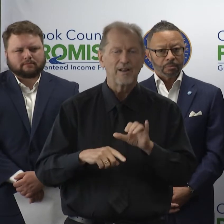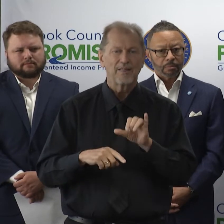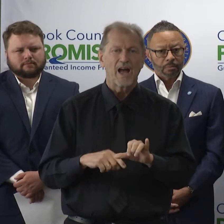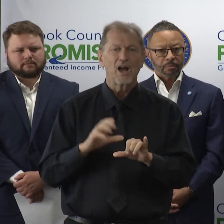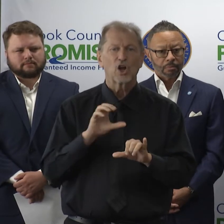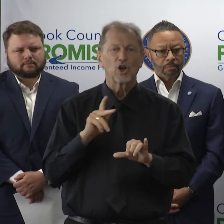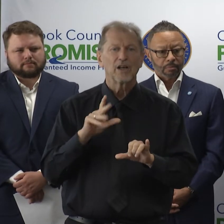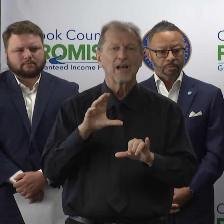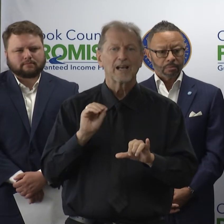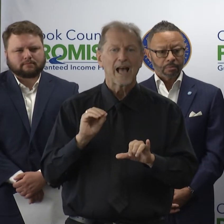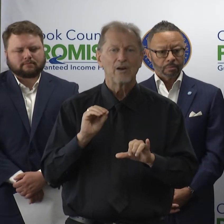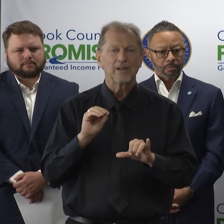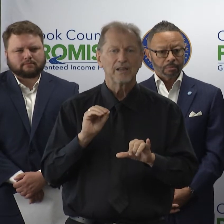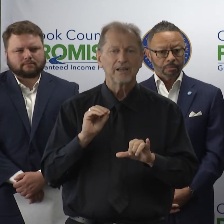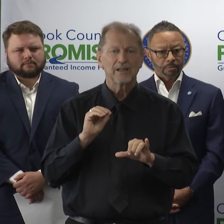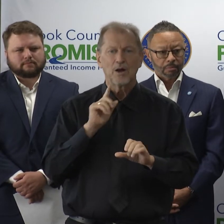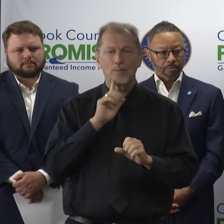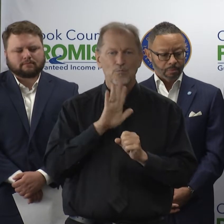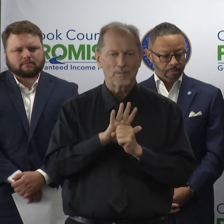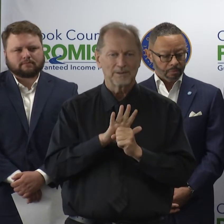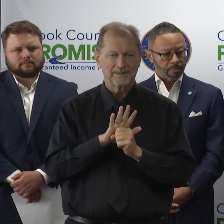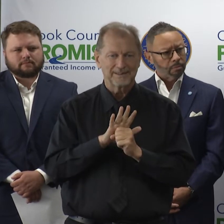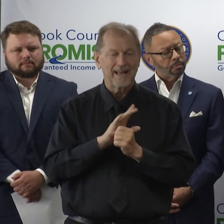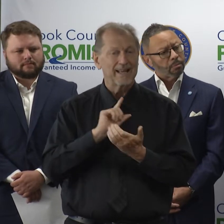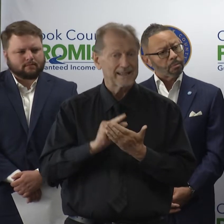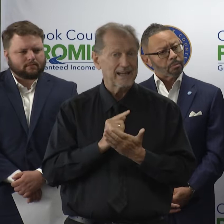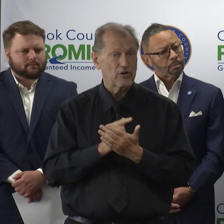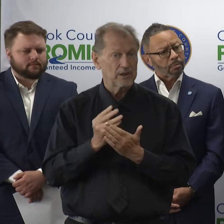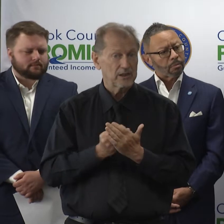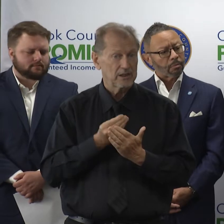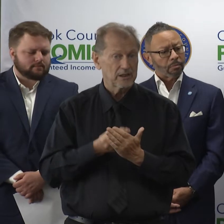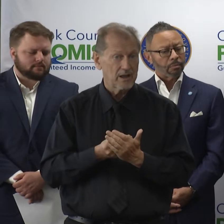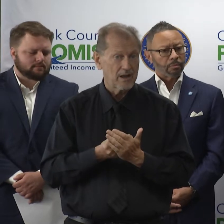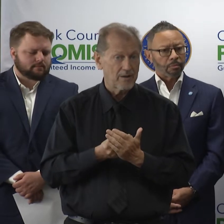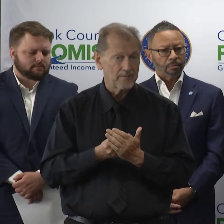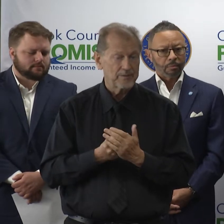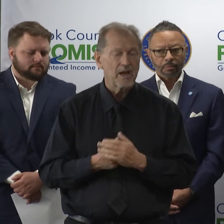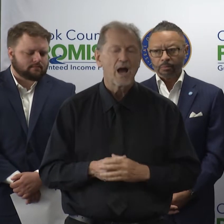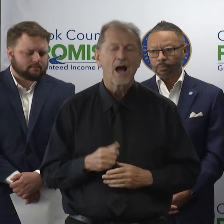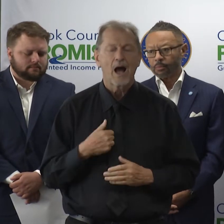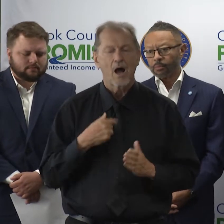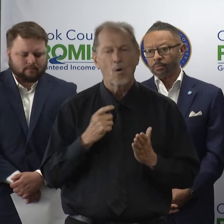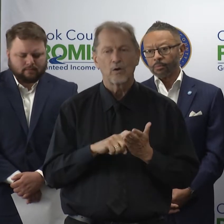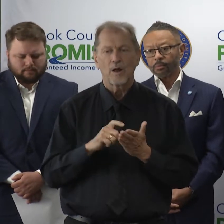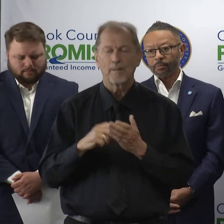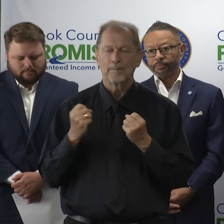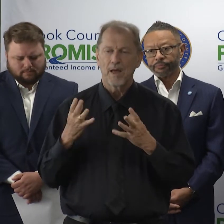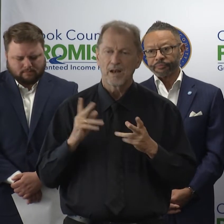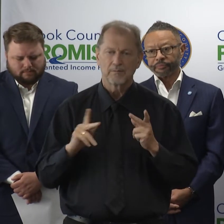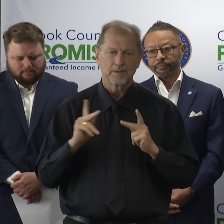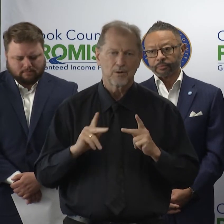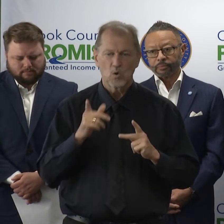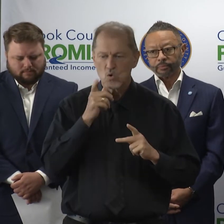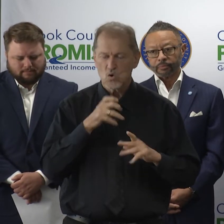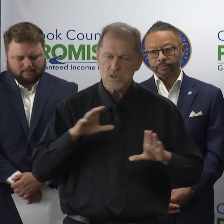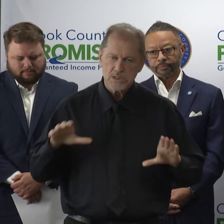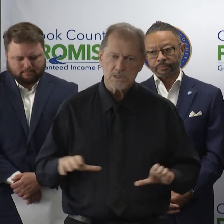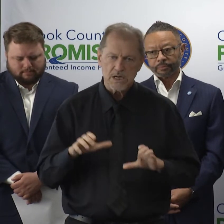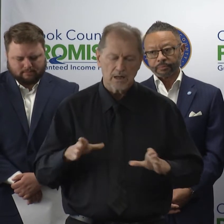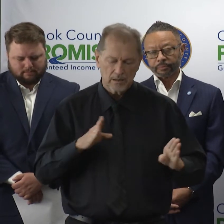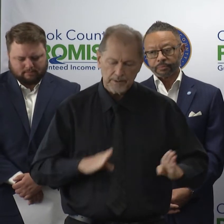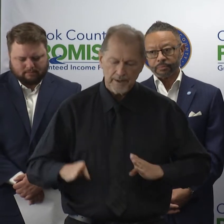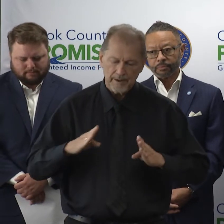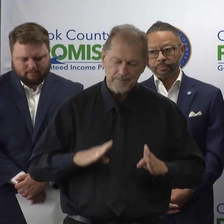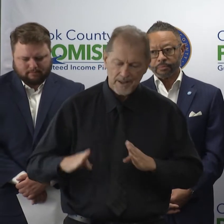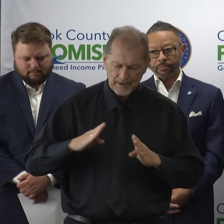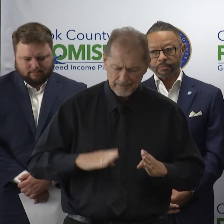our guaranteed income pilot. I want to start off by recognizing the many people that have committed tons of hours to